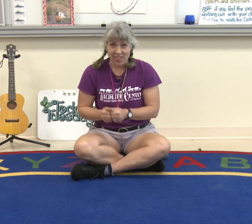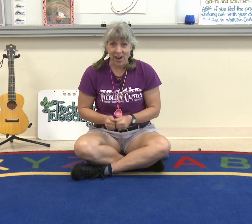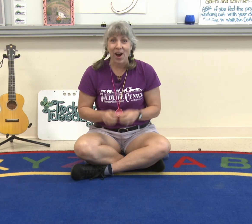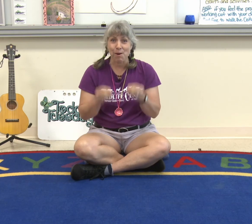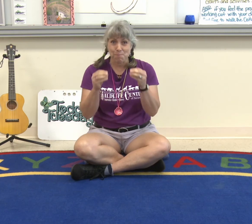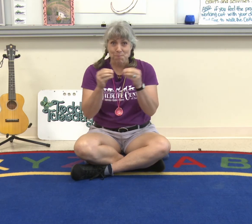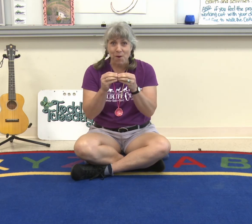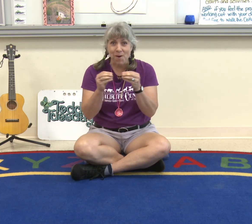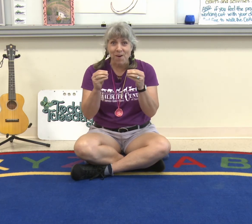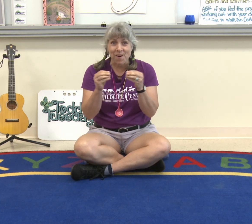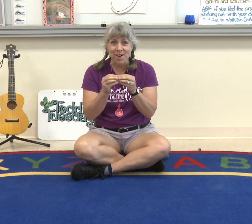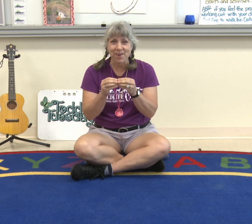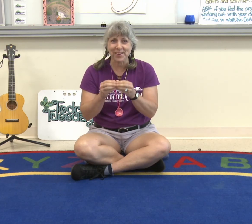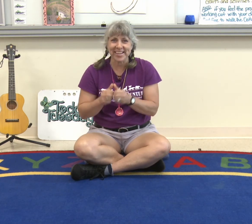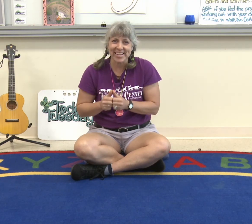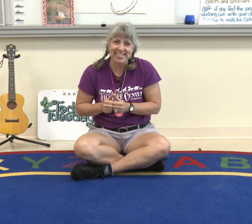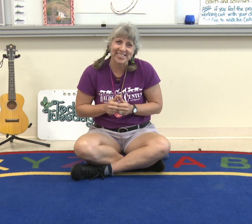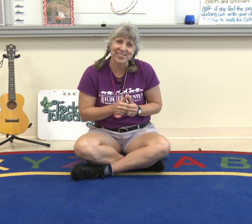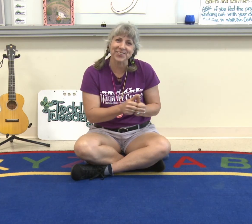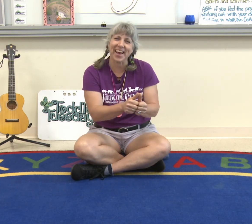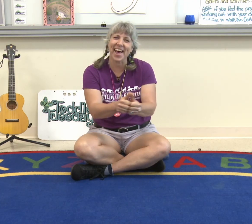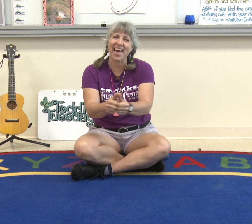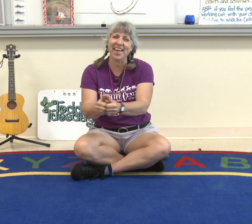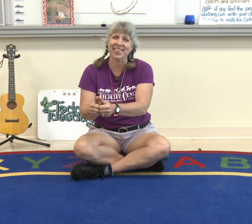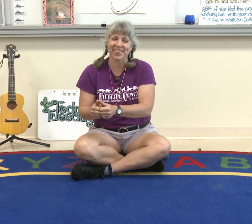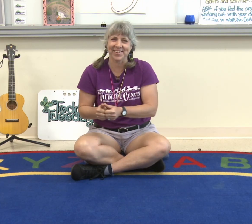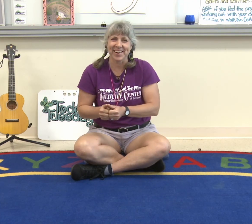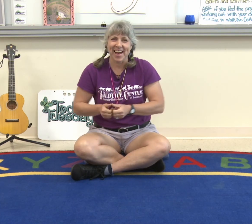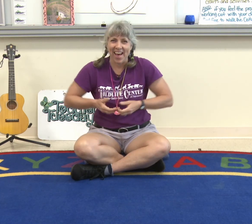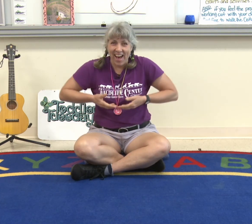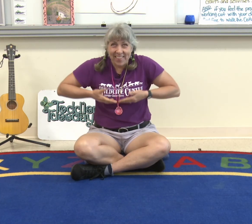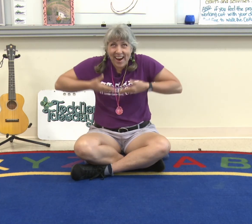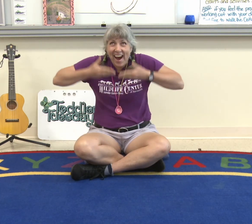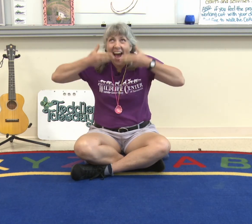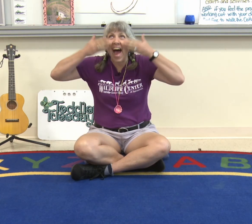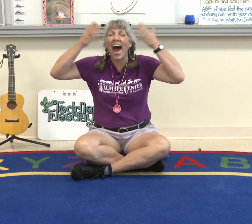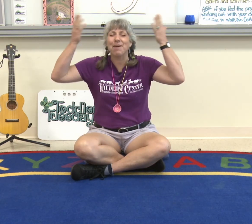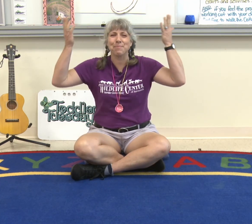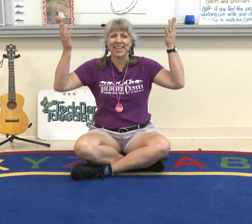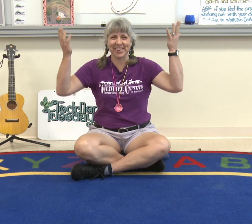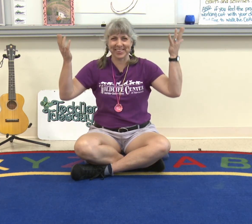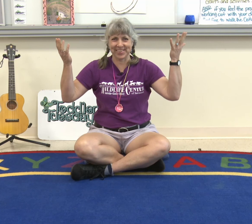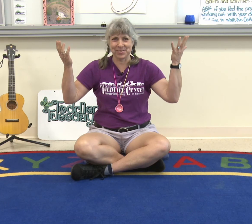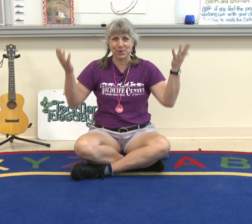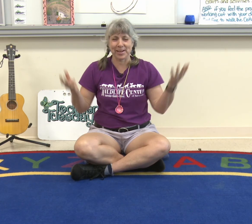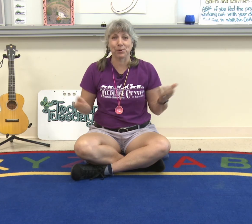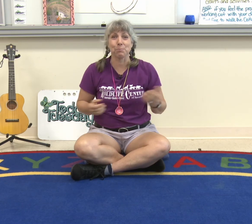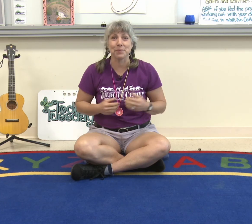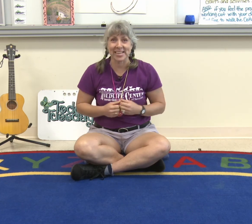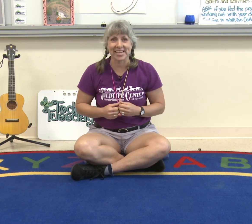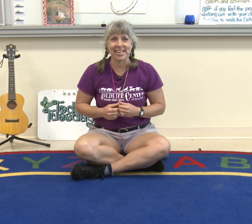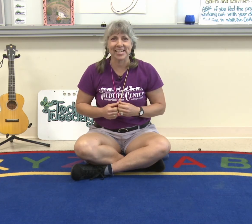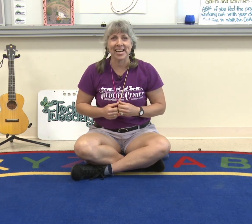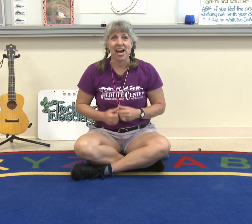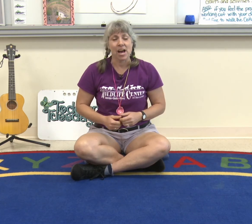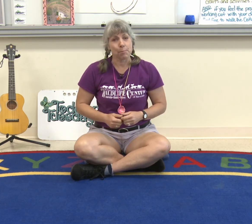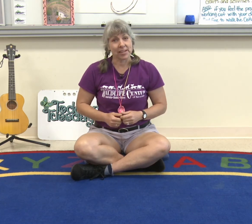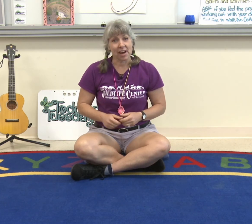the more we get together, the happier we'll be,